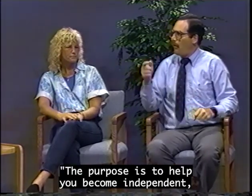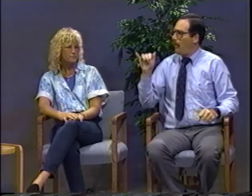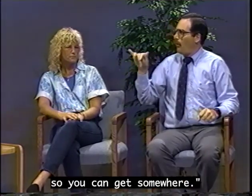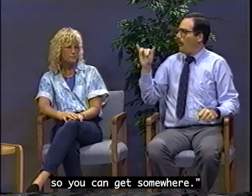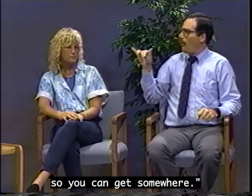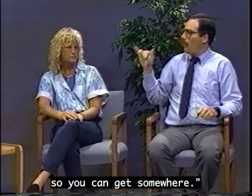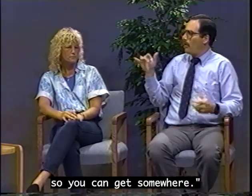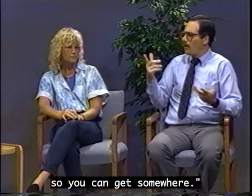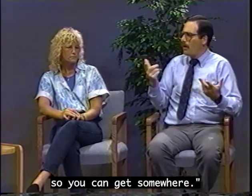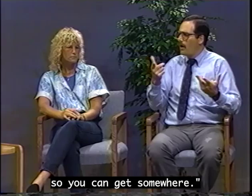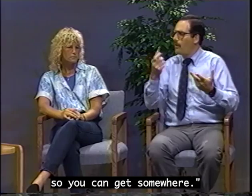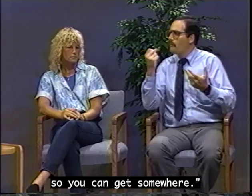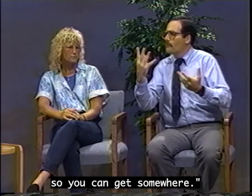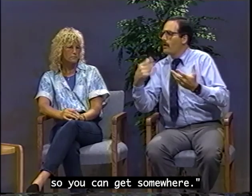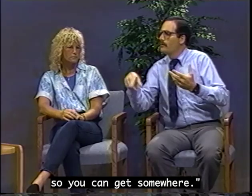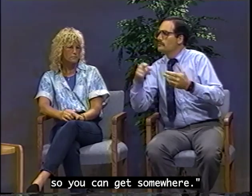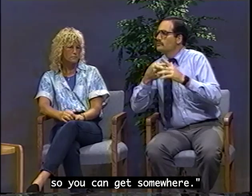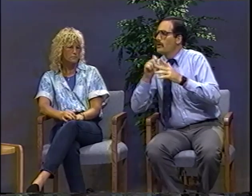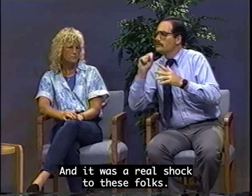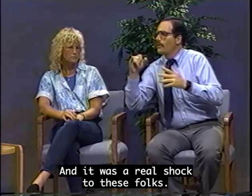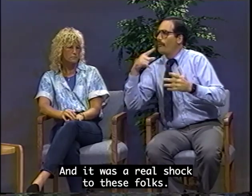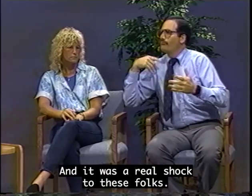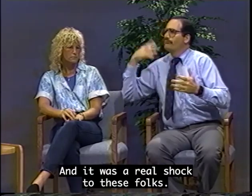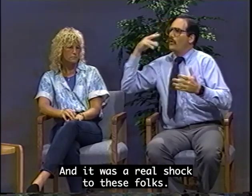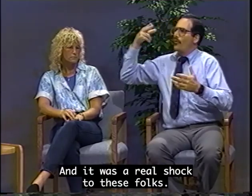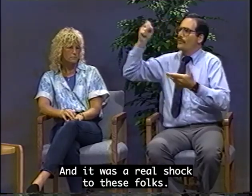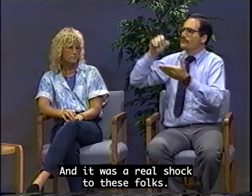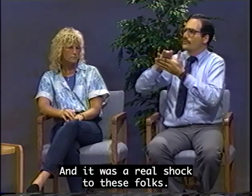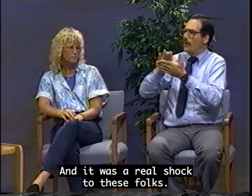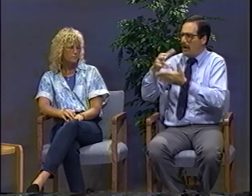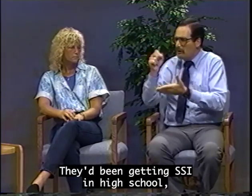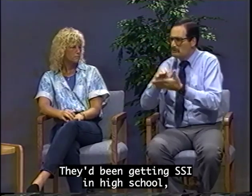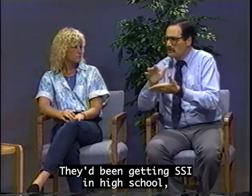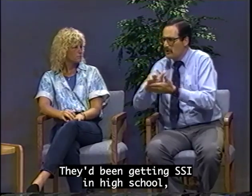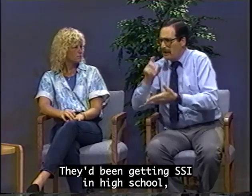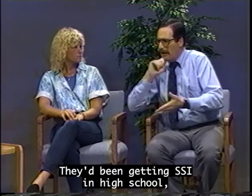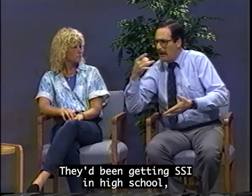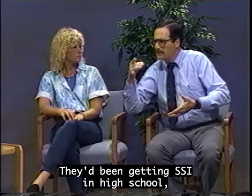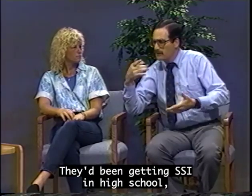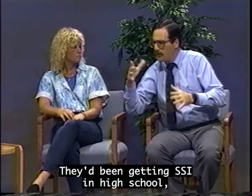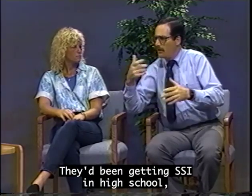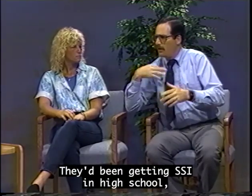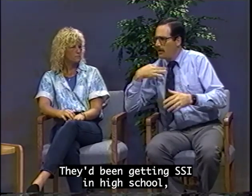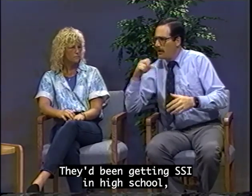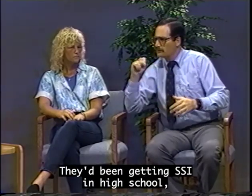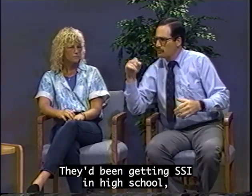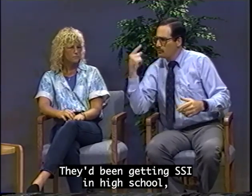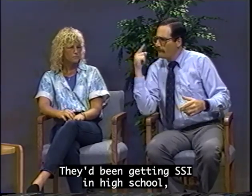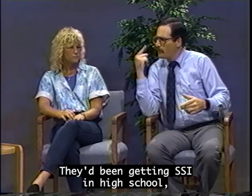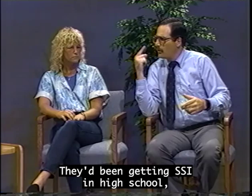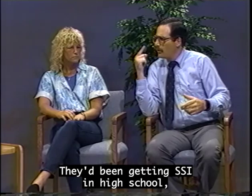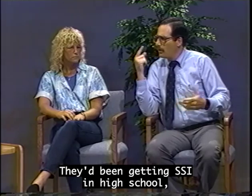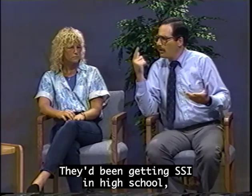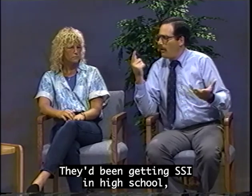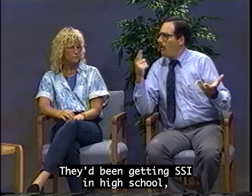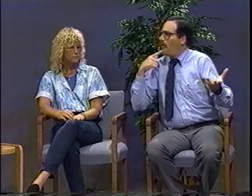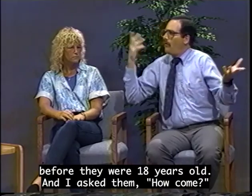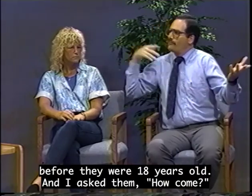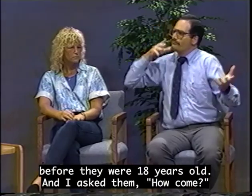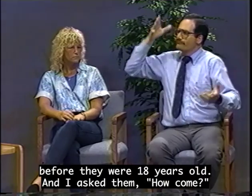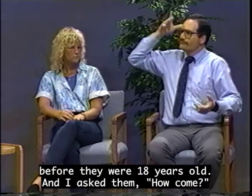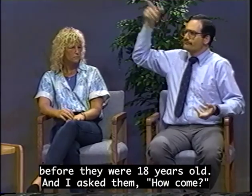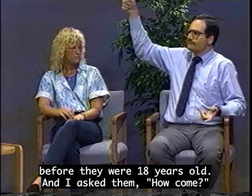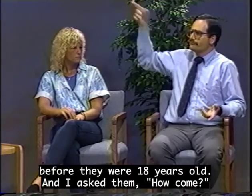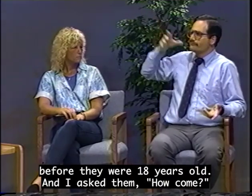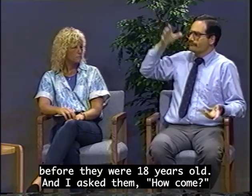become independent so you can get somewhere. And it was a real shock to these folks. They thought that they'd been getting SSI in high